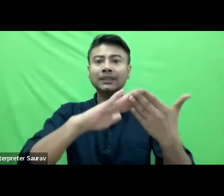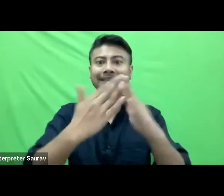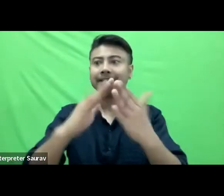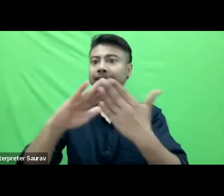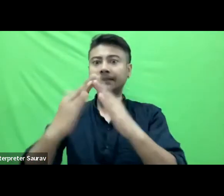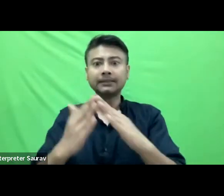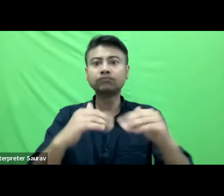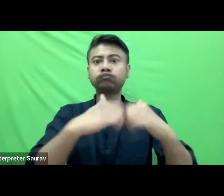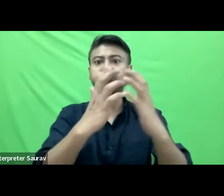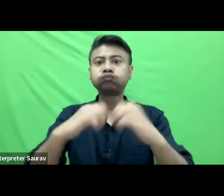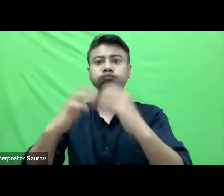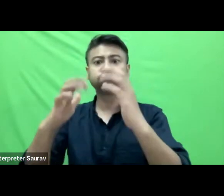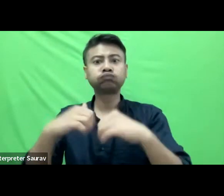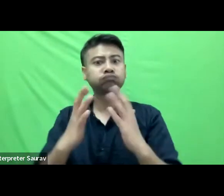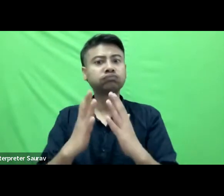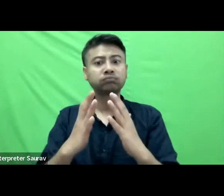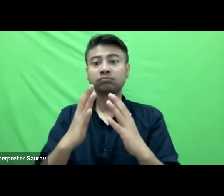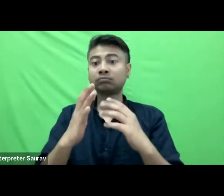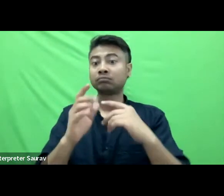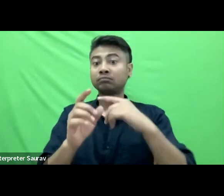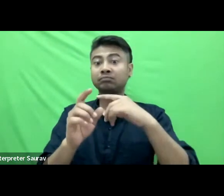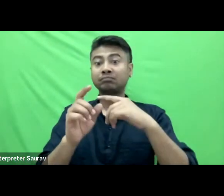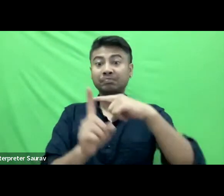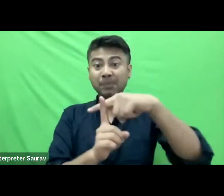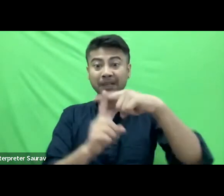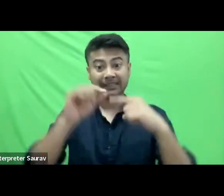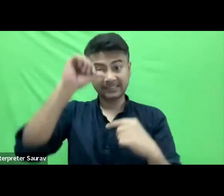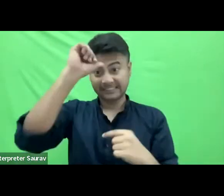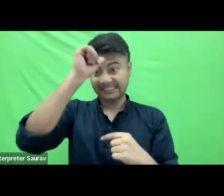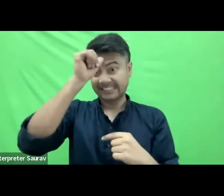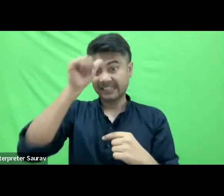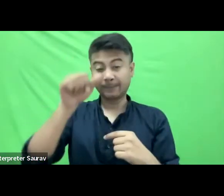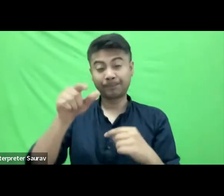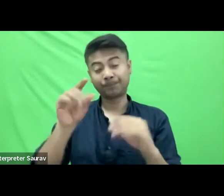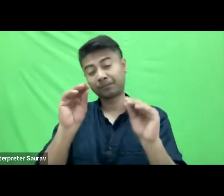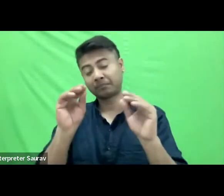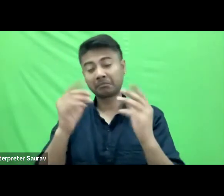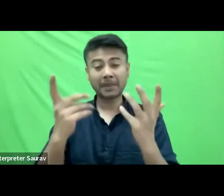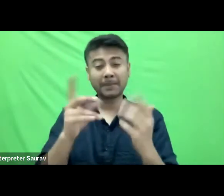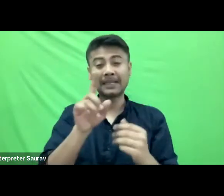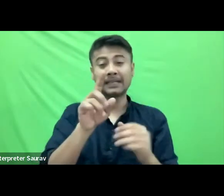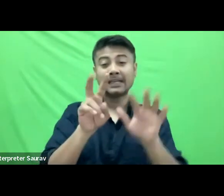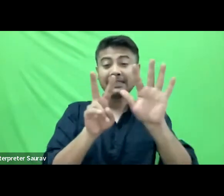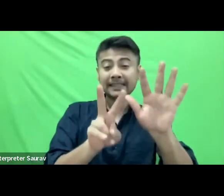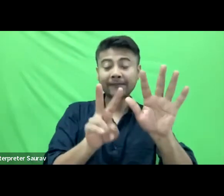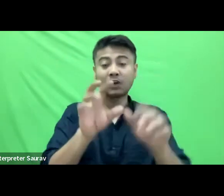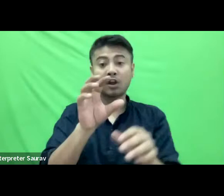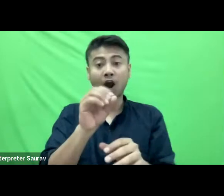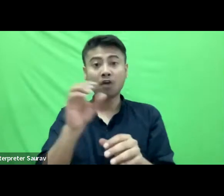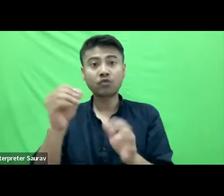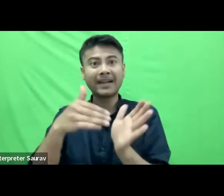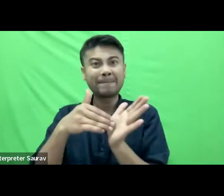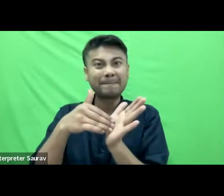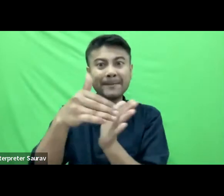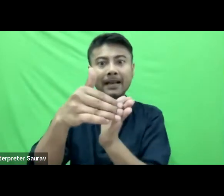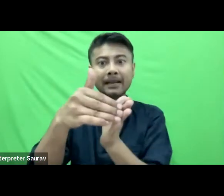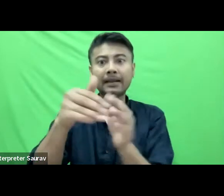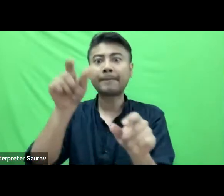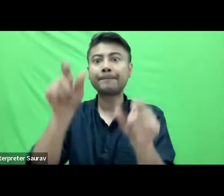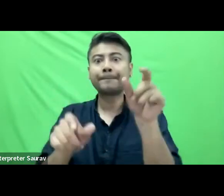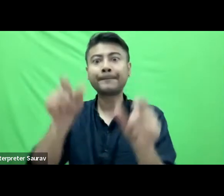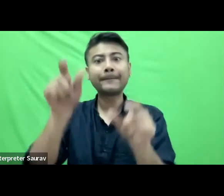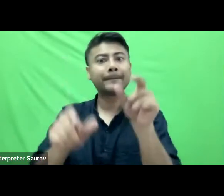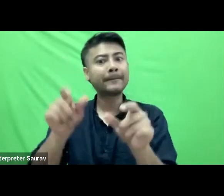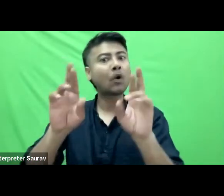is estimated to cross over, almost nearly 700 million people. Now, according to the last